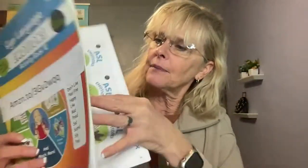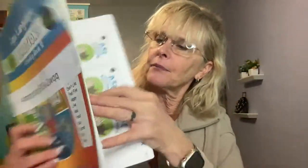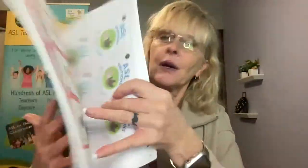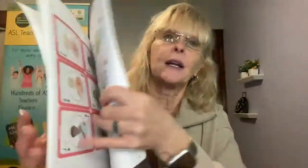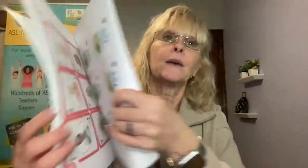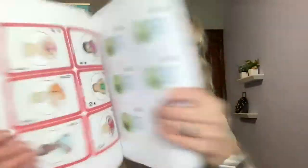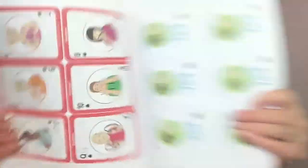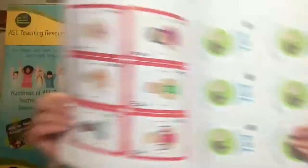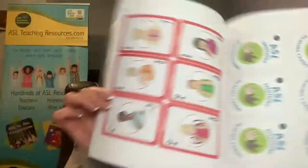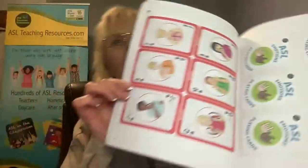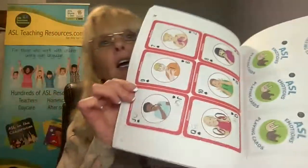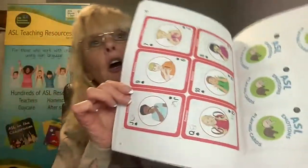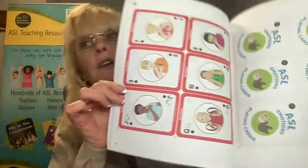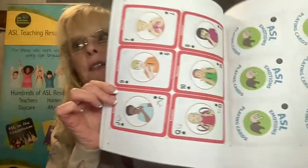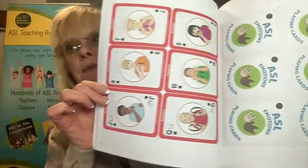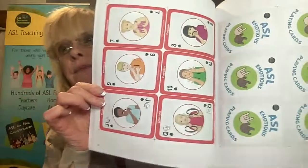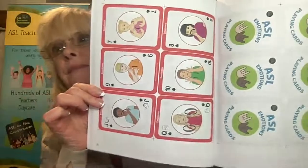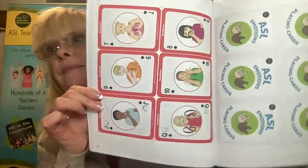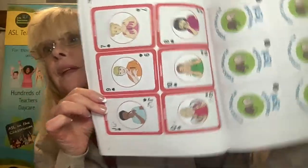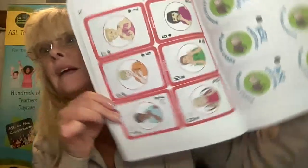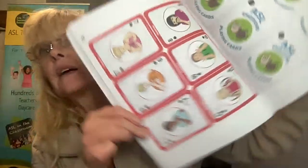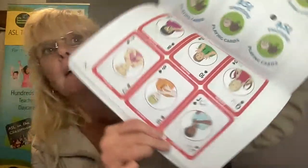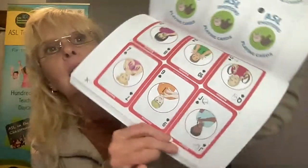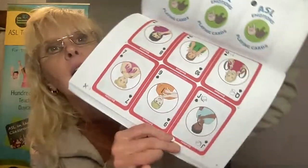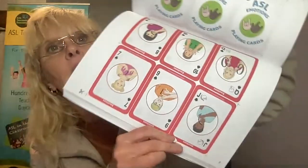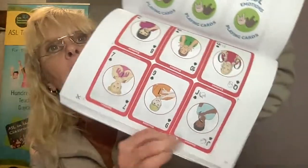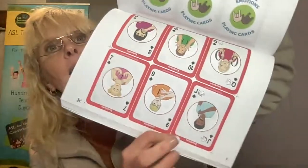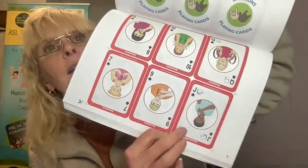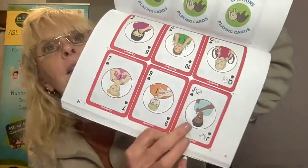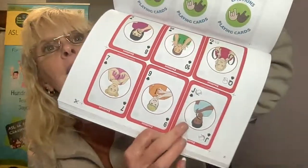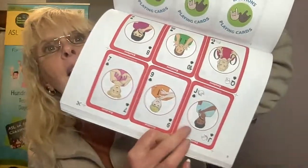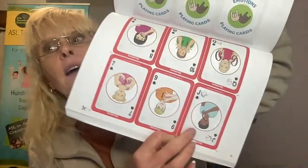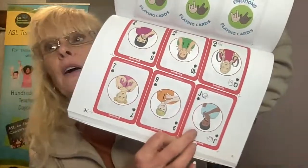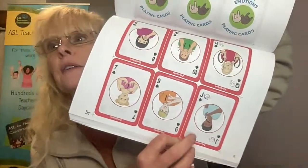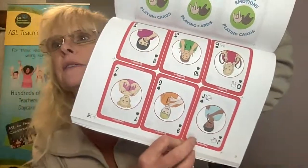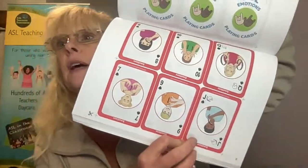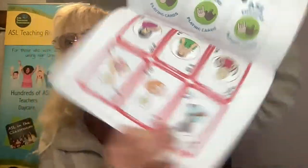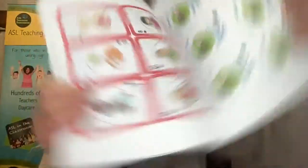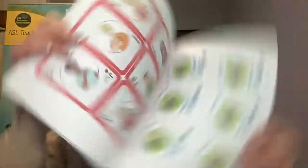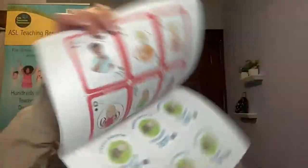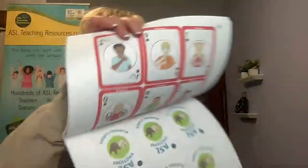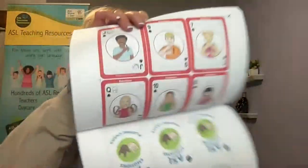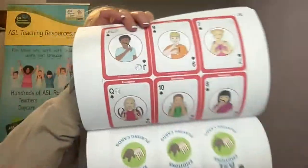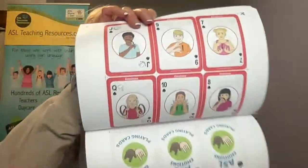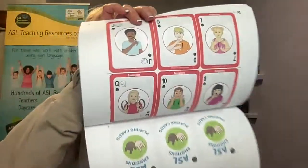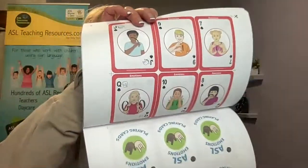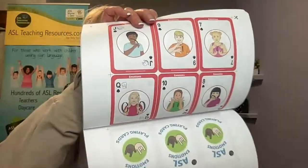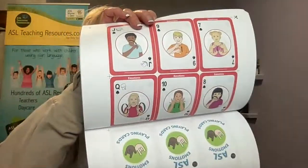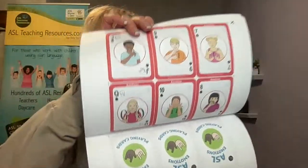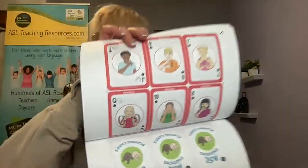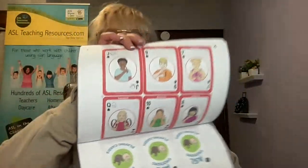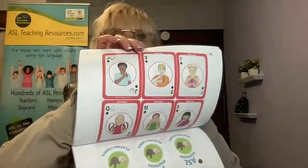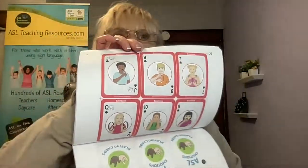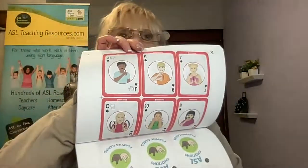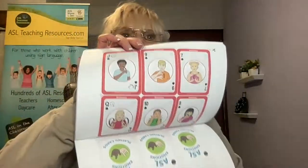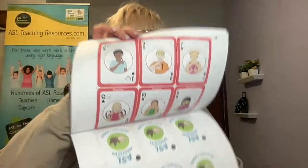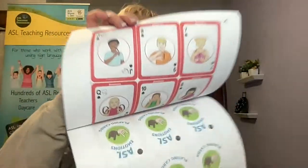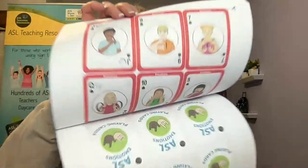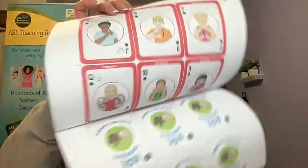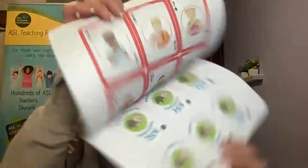Right here, a deck of cards. Okay, the deck of cards. I don't know, they're upside down. Yes. And so they